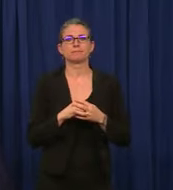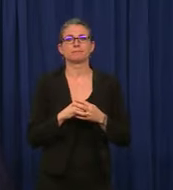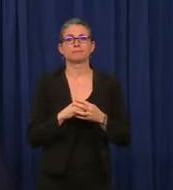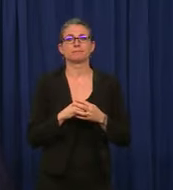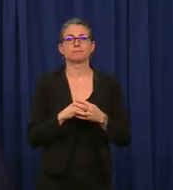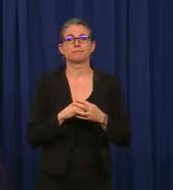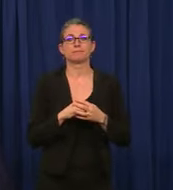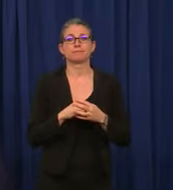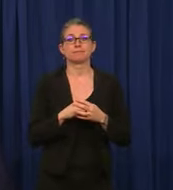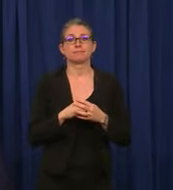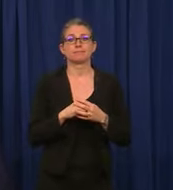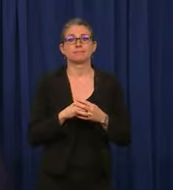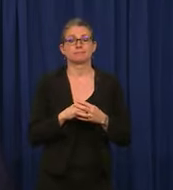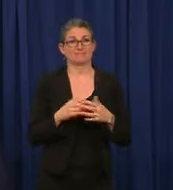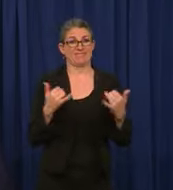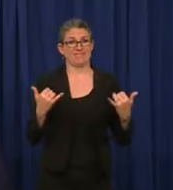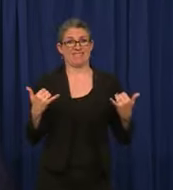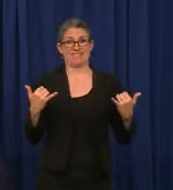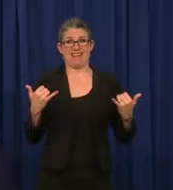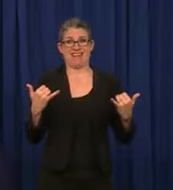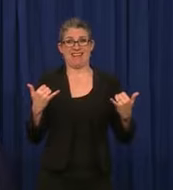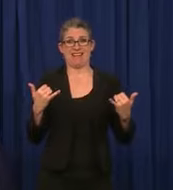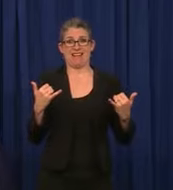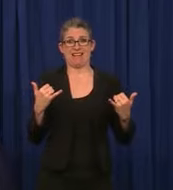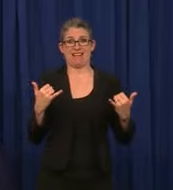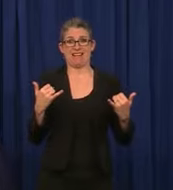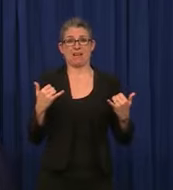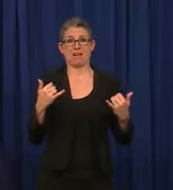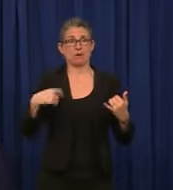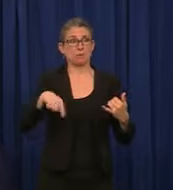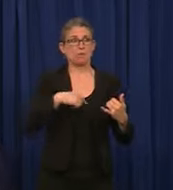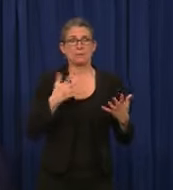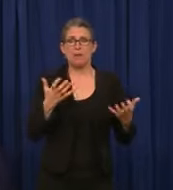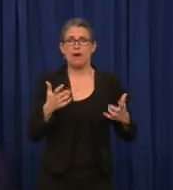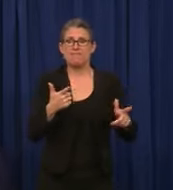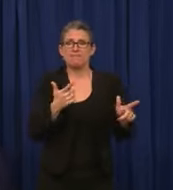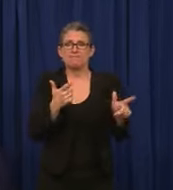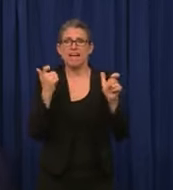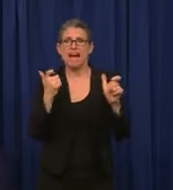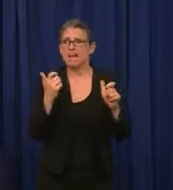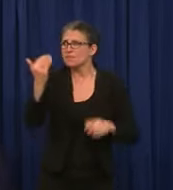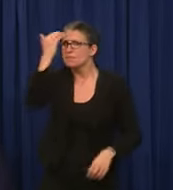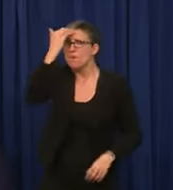answers. But unfortunately, those might not yet exist.